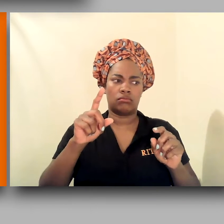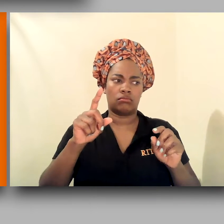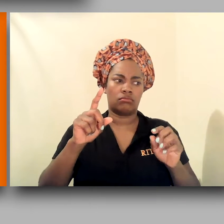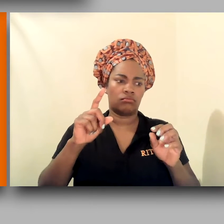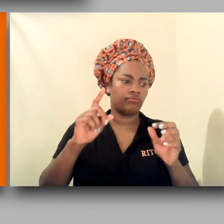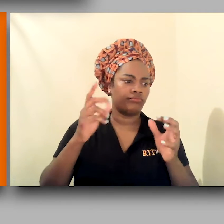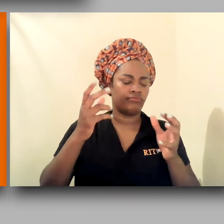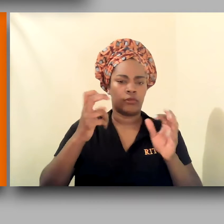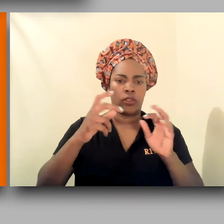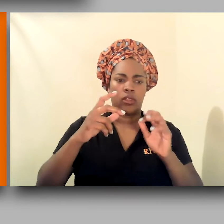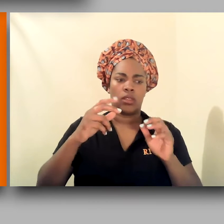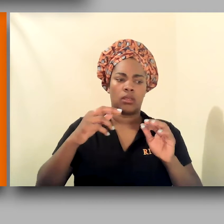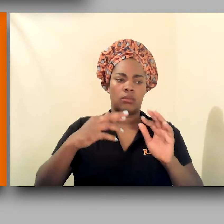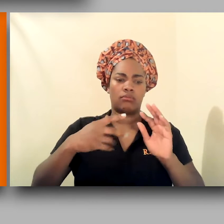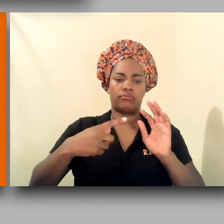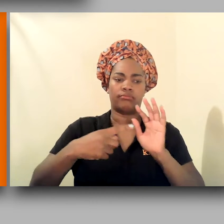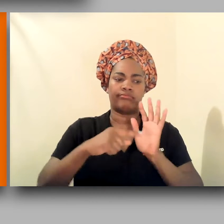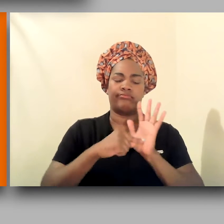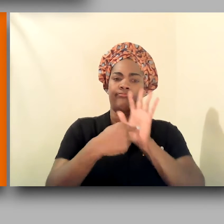and